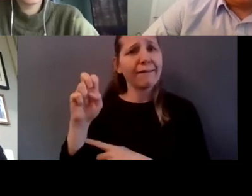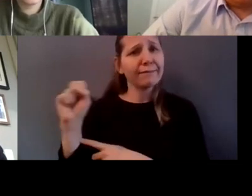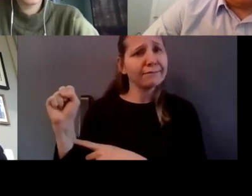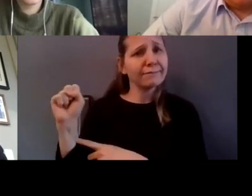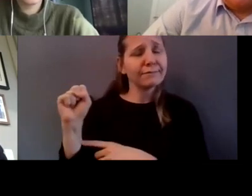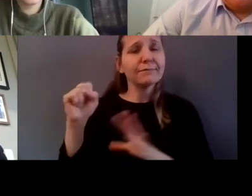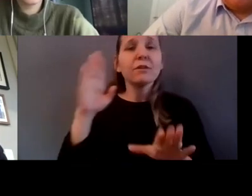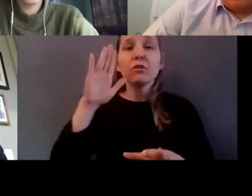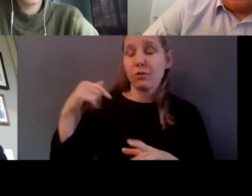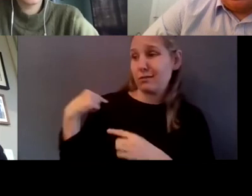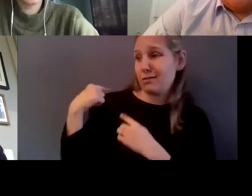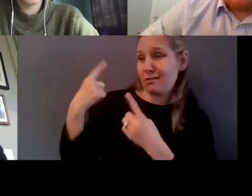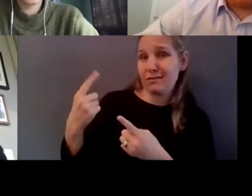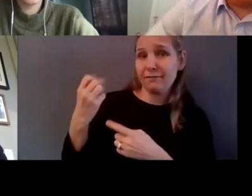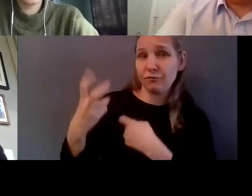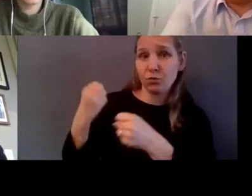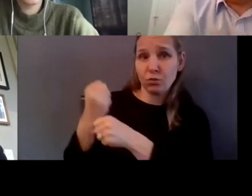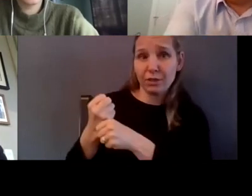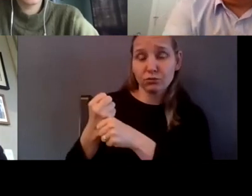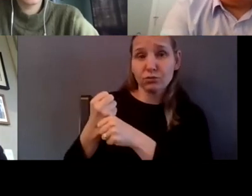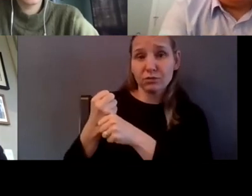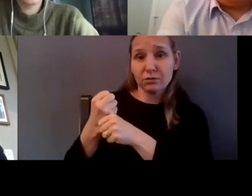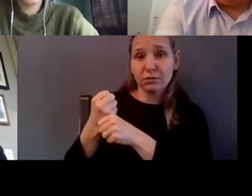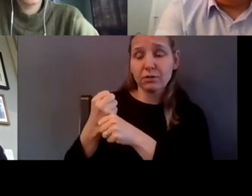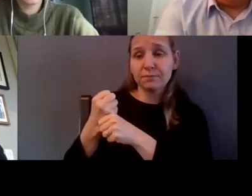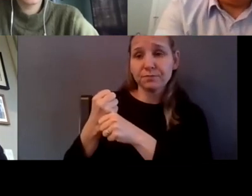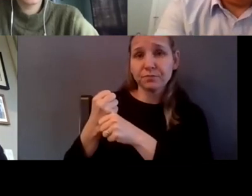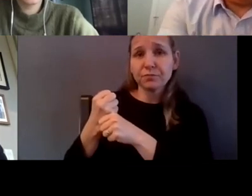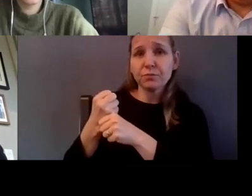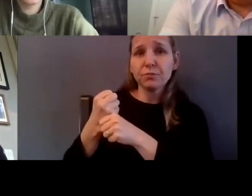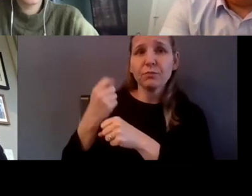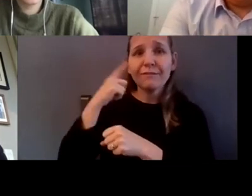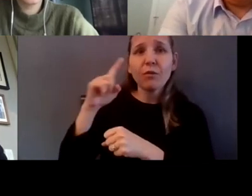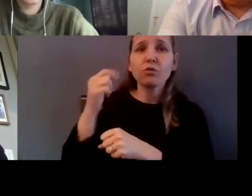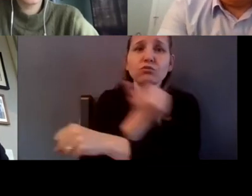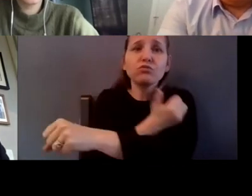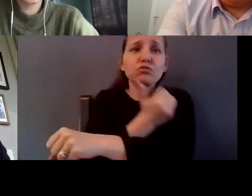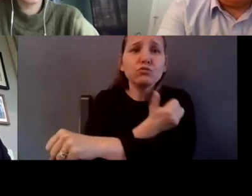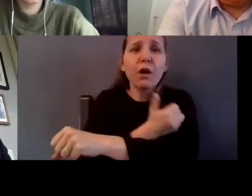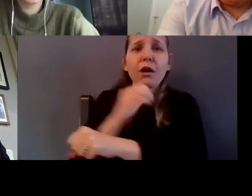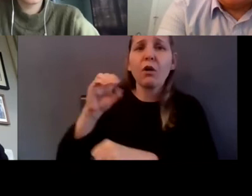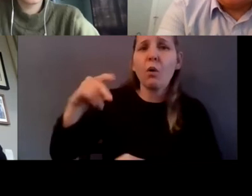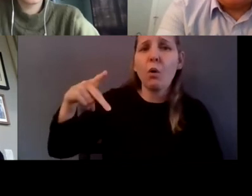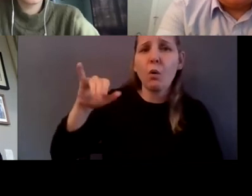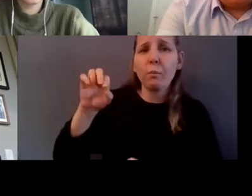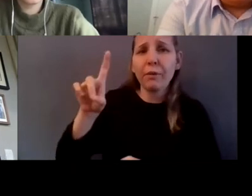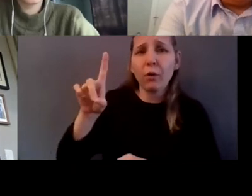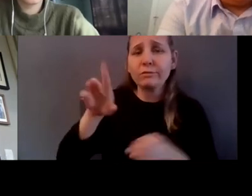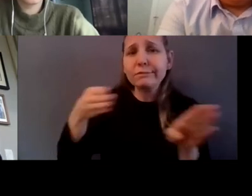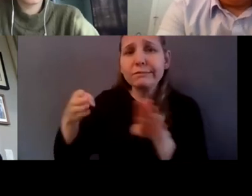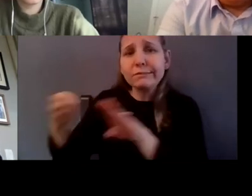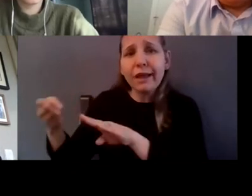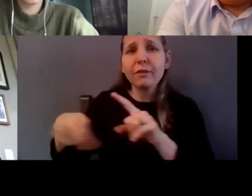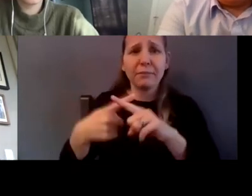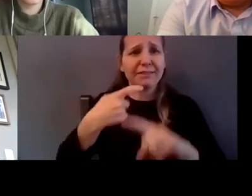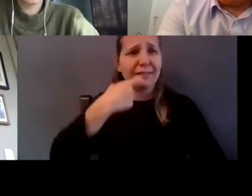this last couple of years alone with the increase in opioid fatalities and addictions, that